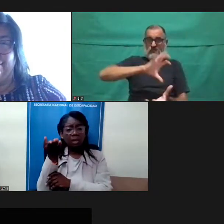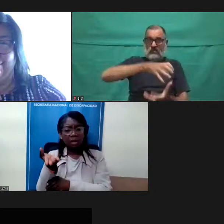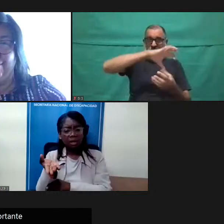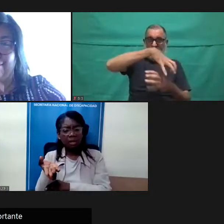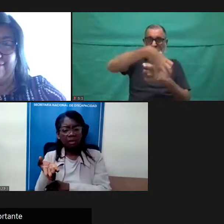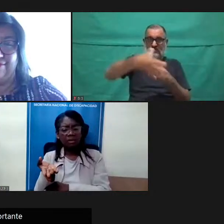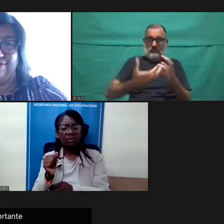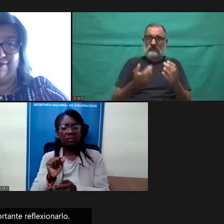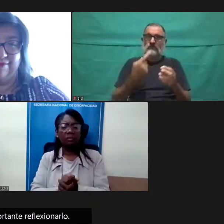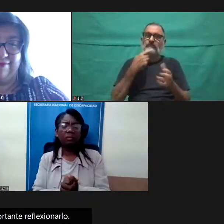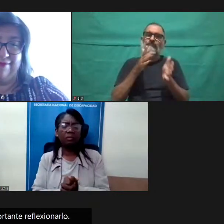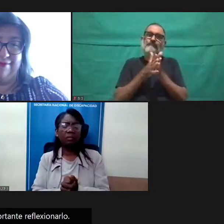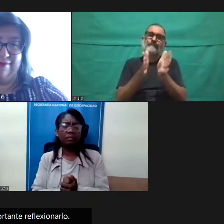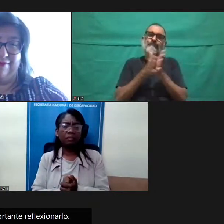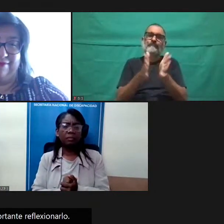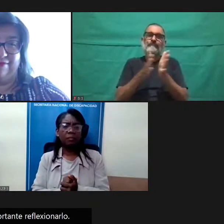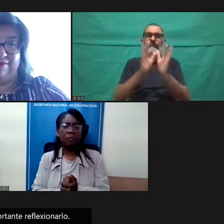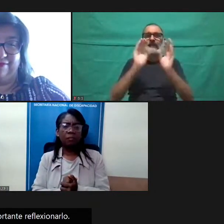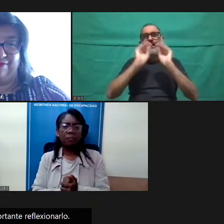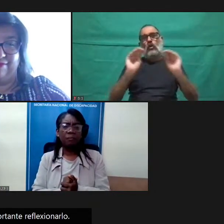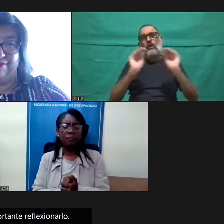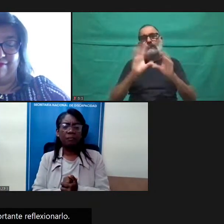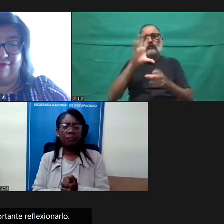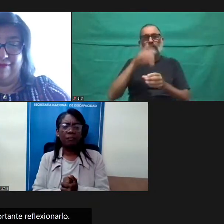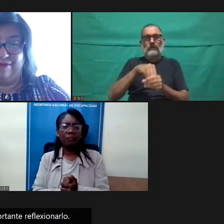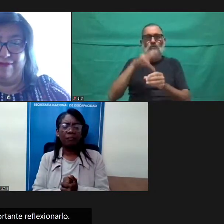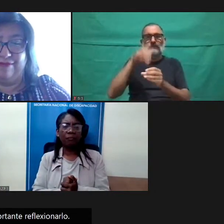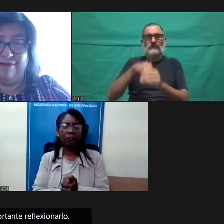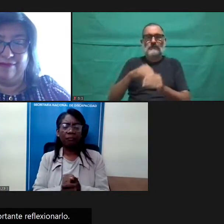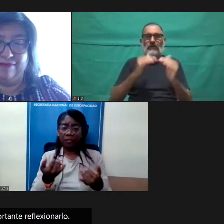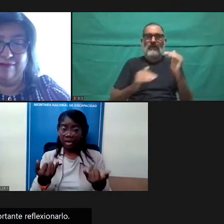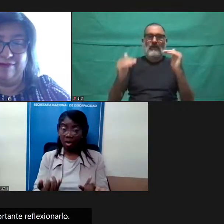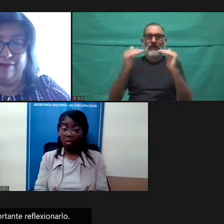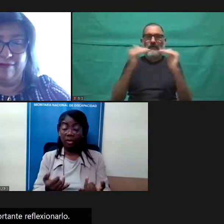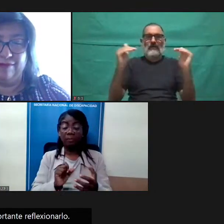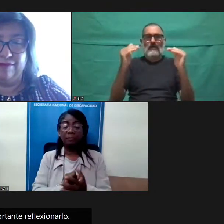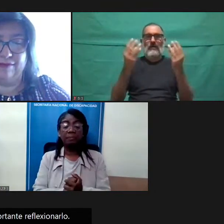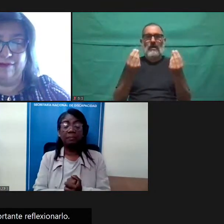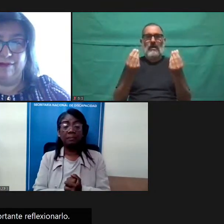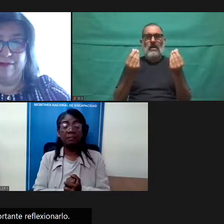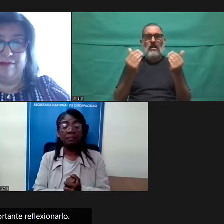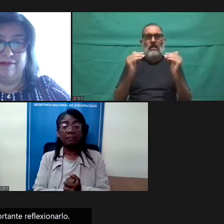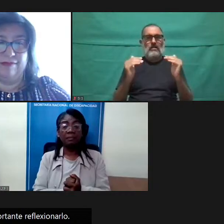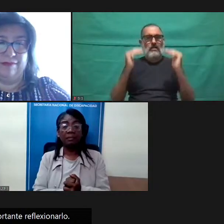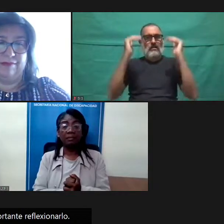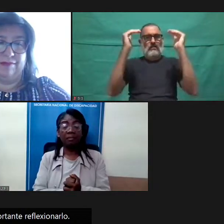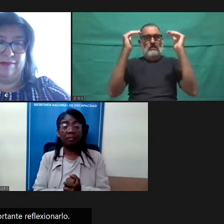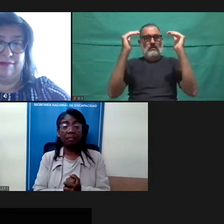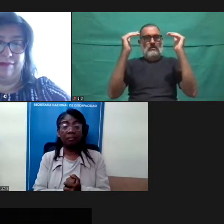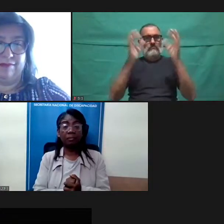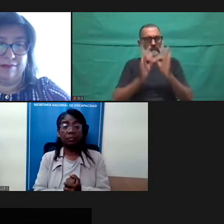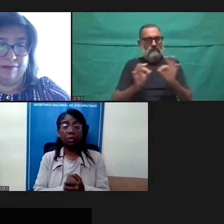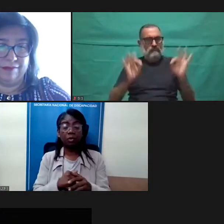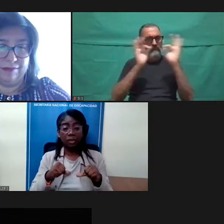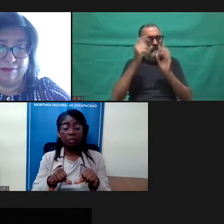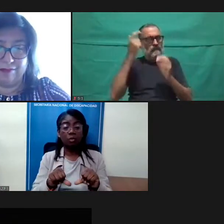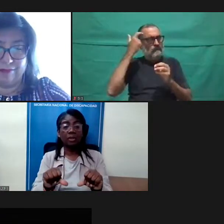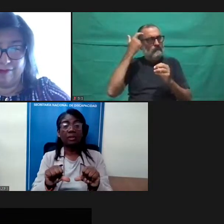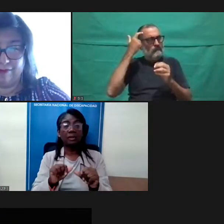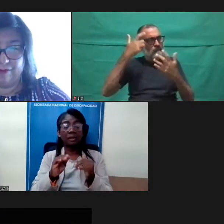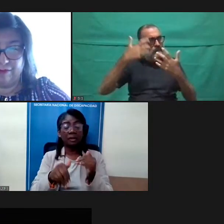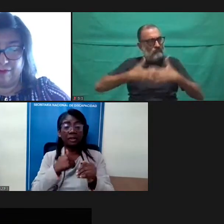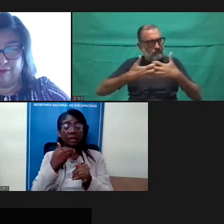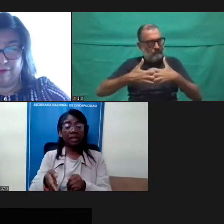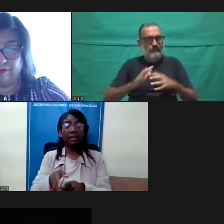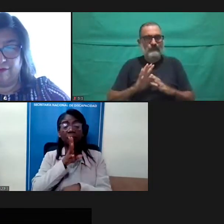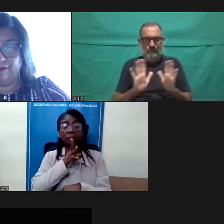to reflect on that on this day so now we're going to